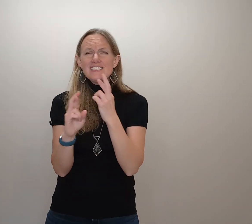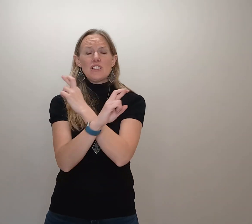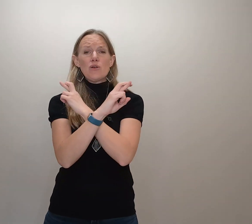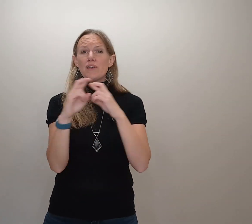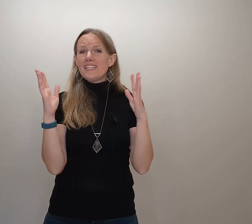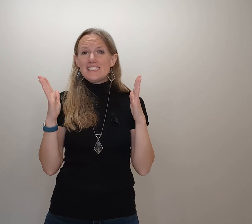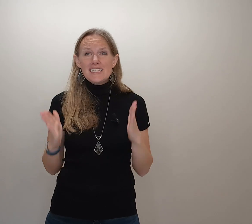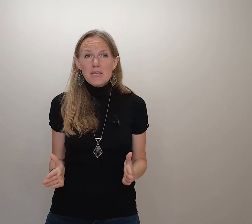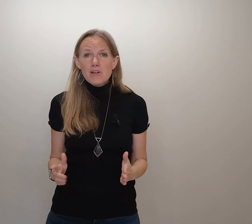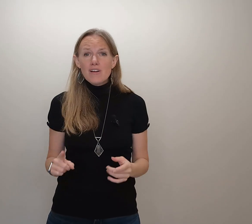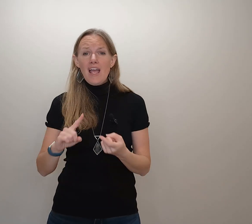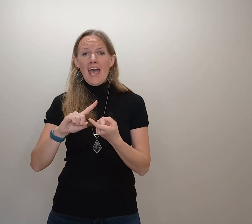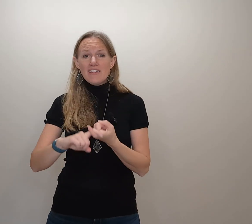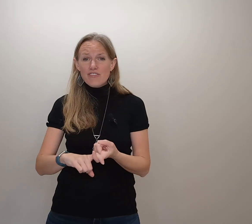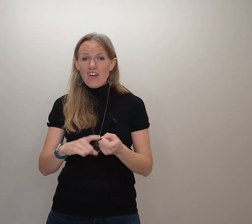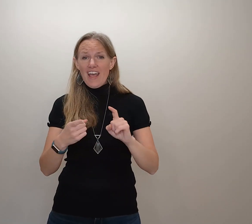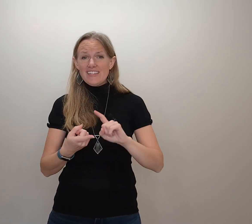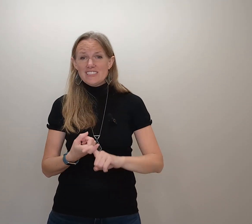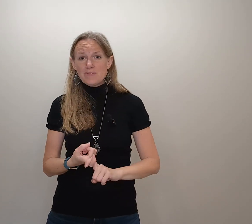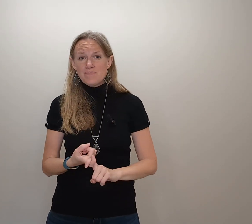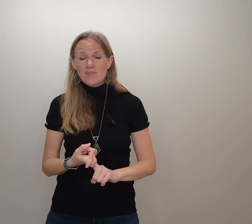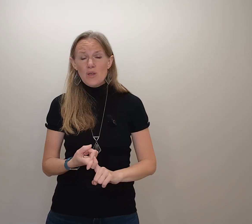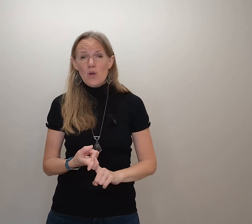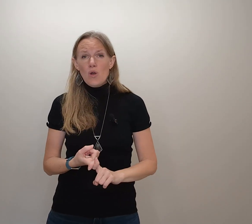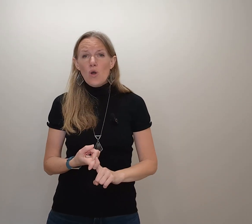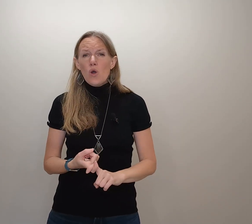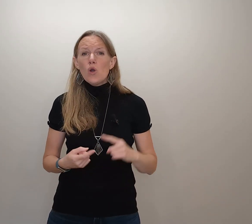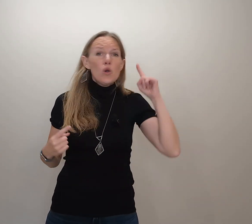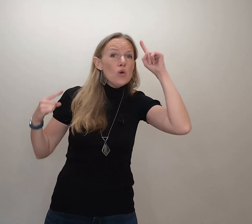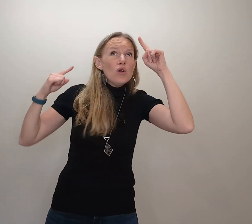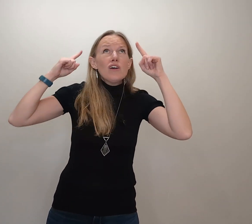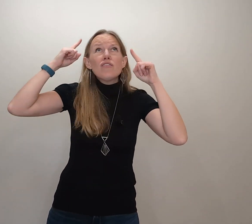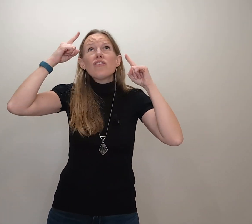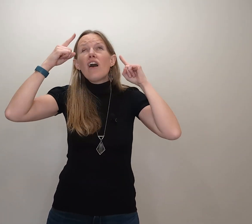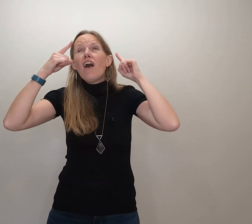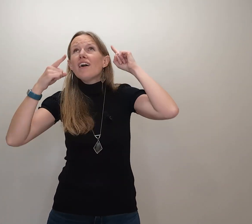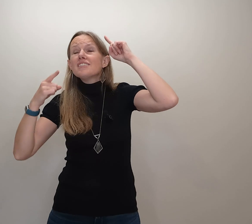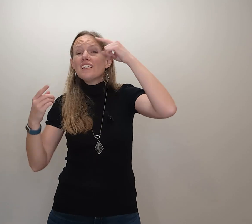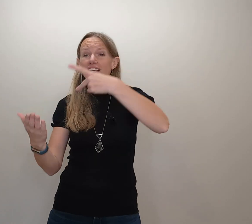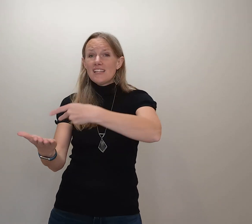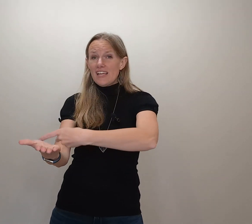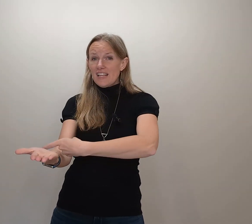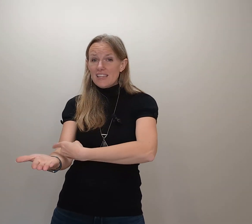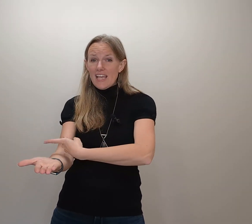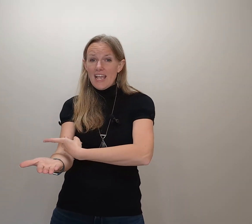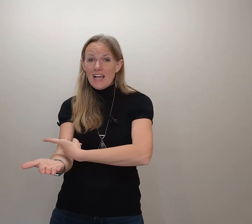precious Redeemer and friend. Who could have thought that a